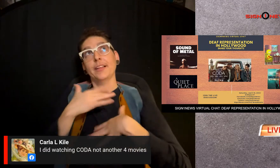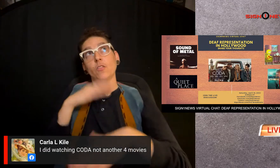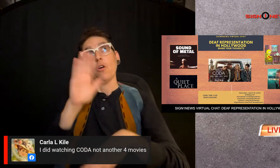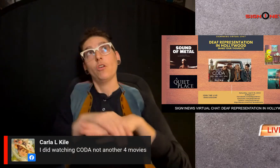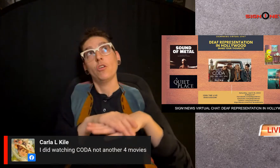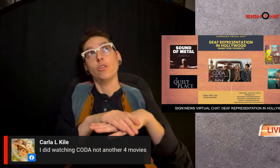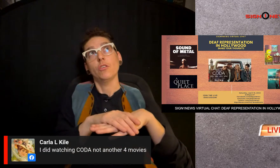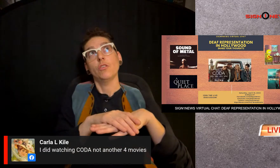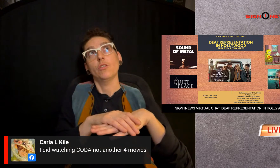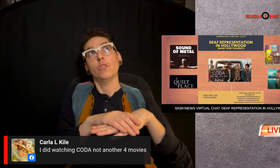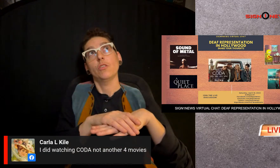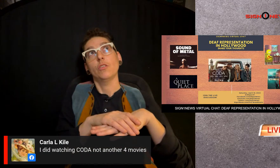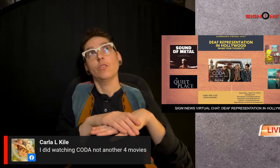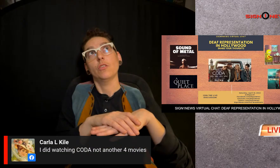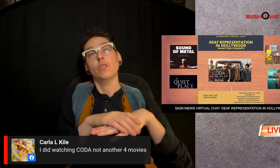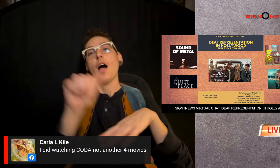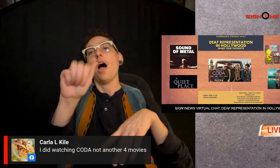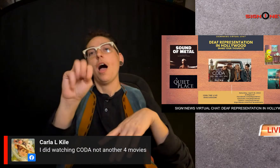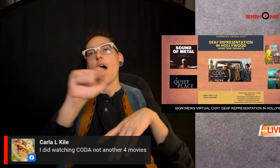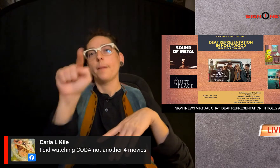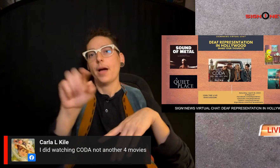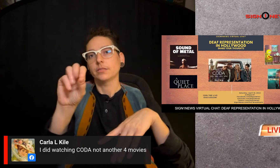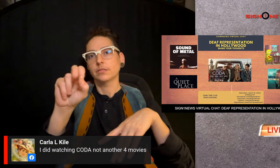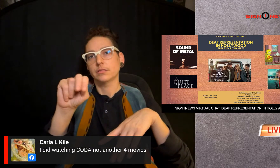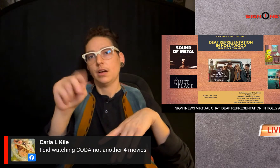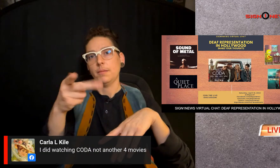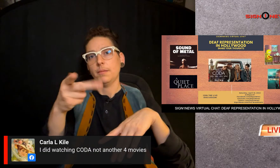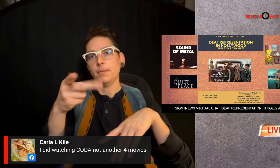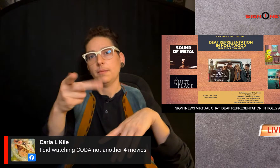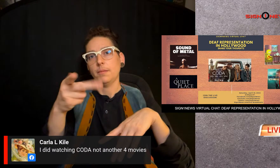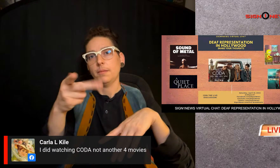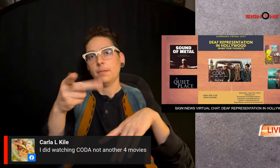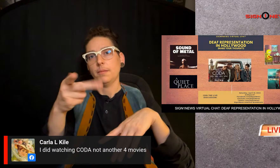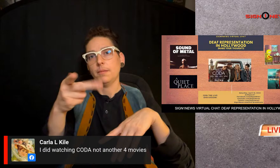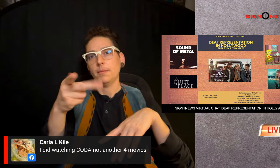Let's see. You can watch The Sound of Metal on Amazon.